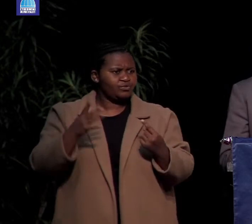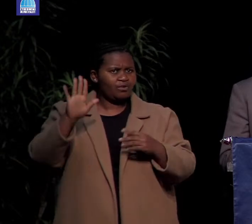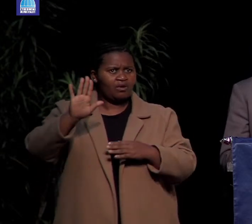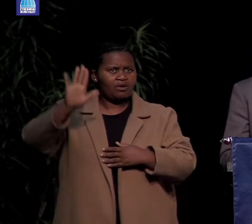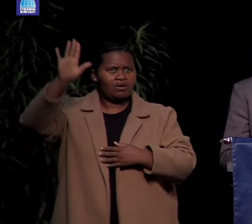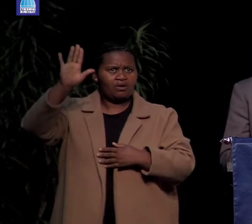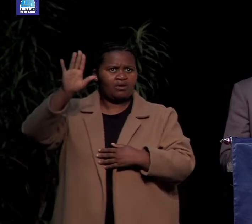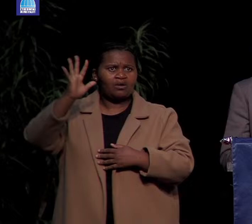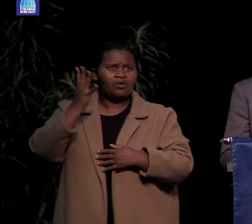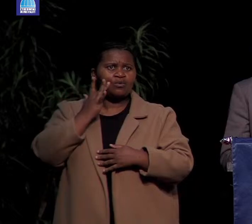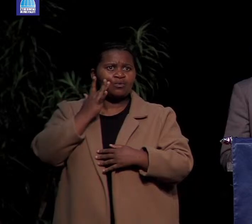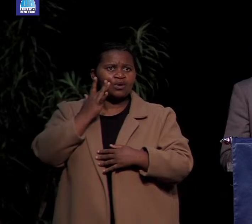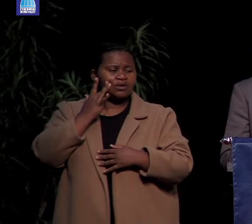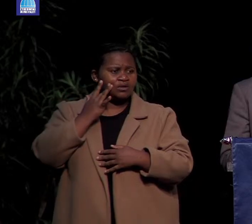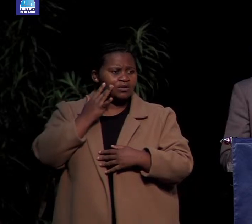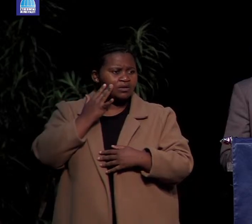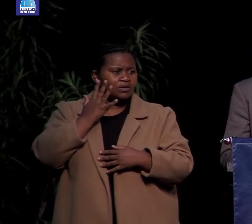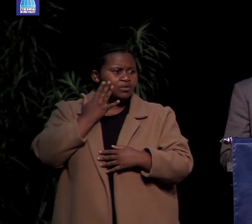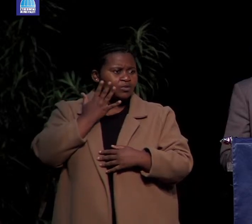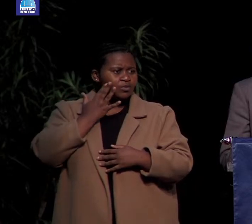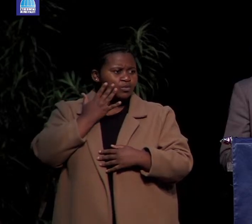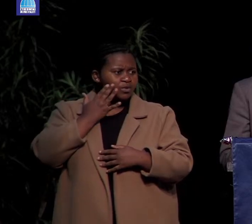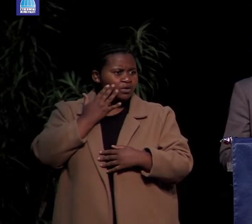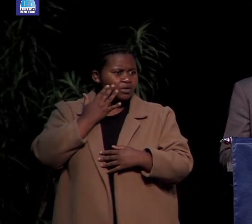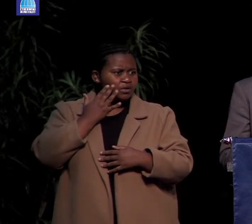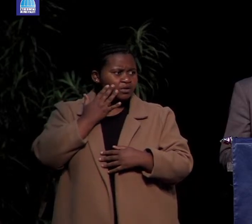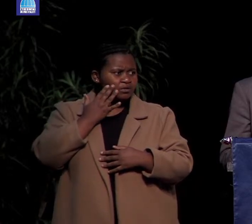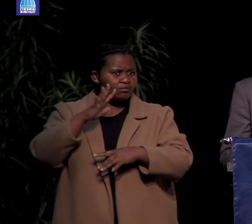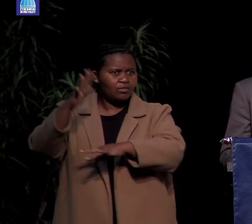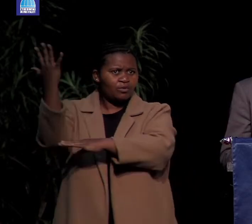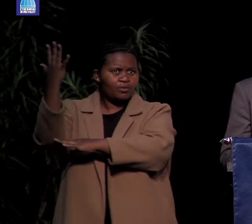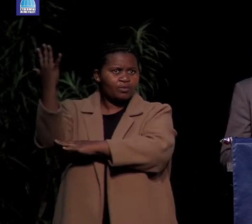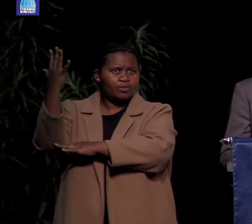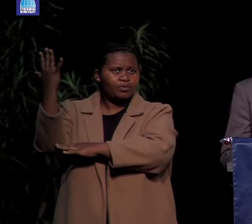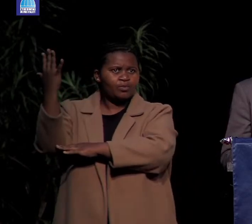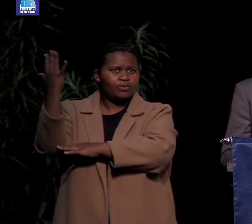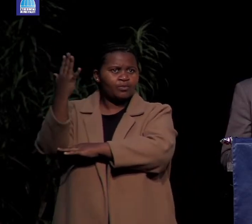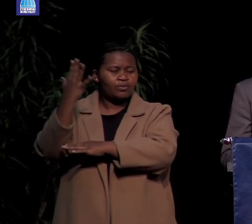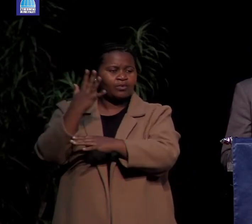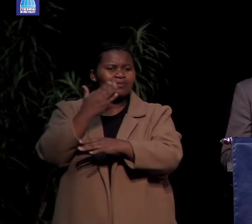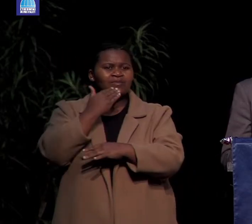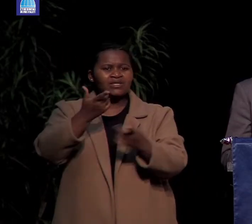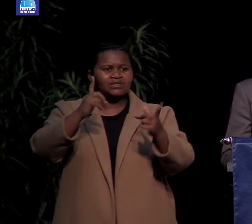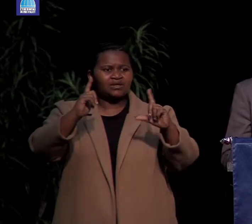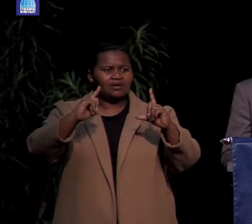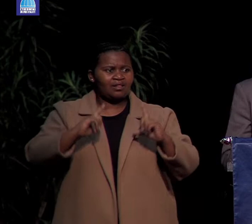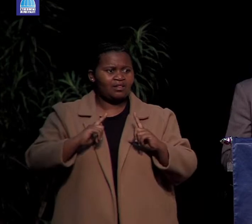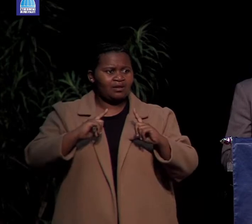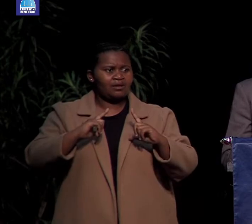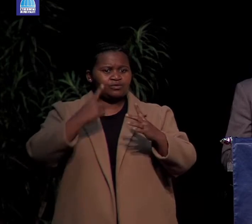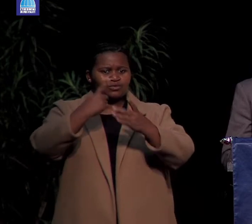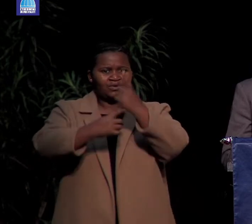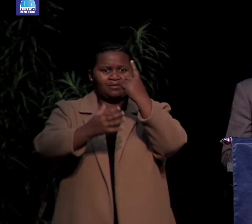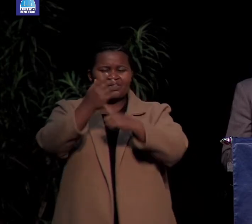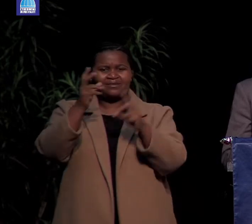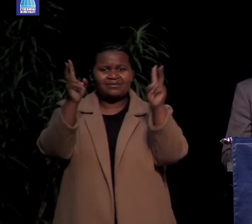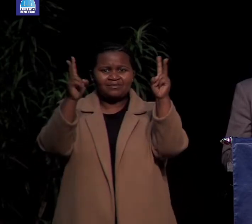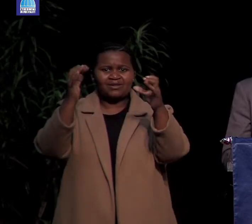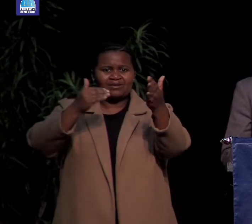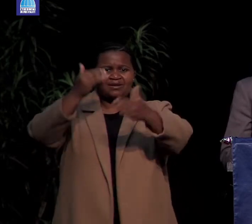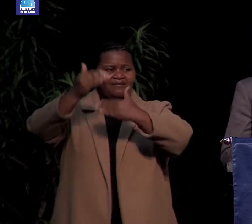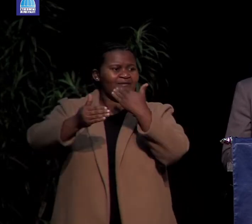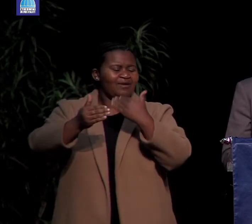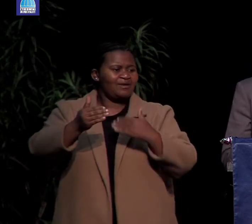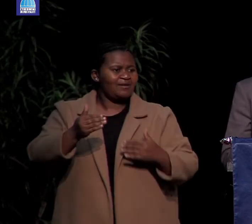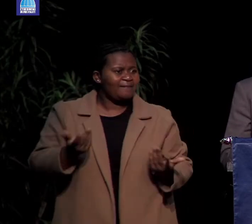point of order when the report is being presented. You will be allowed to debate the matter. We want